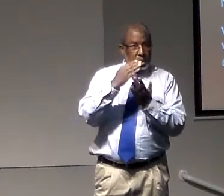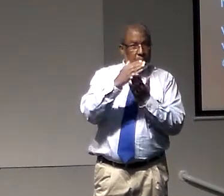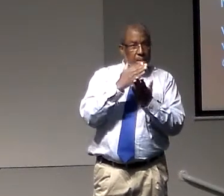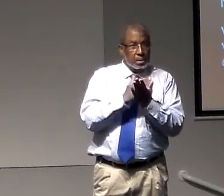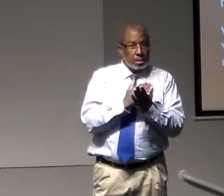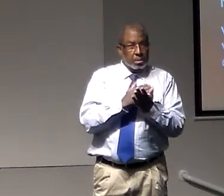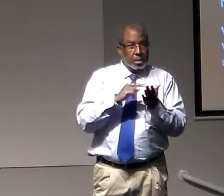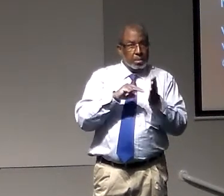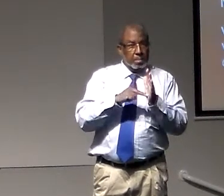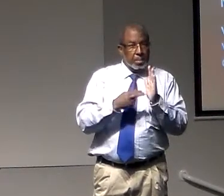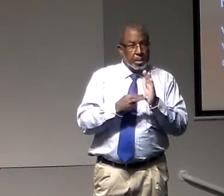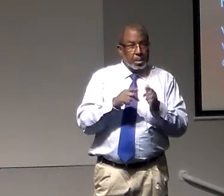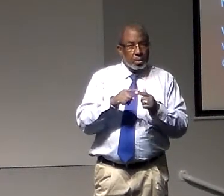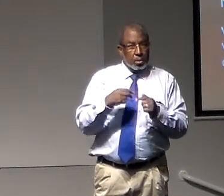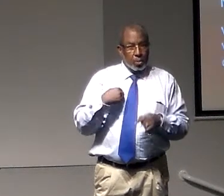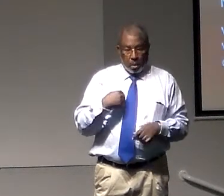What does this lesson mean to us?